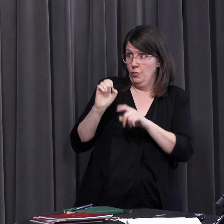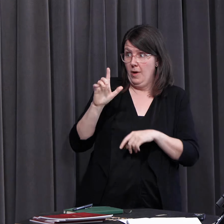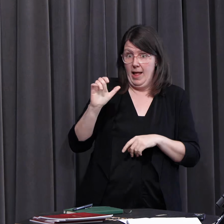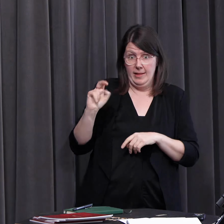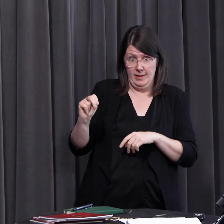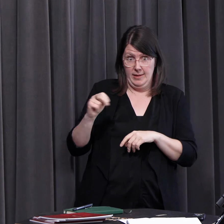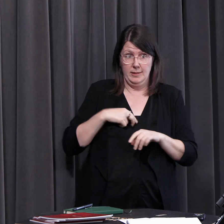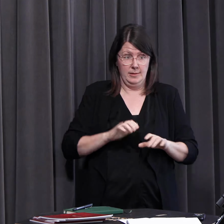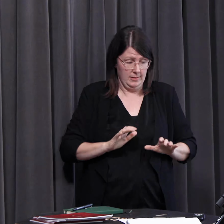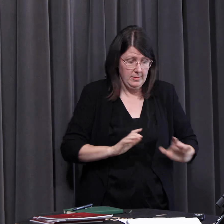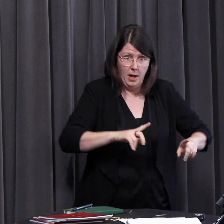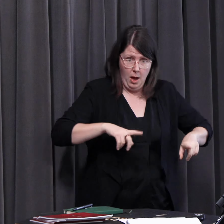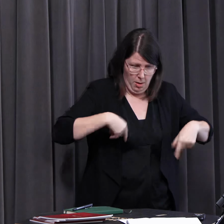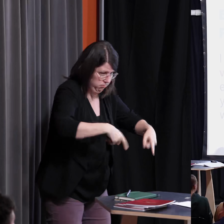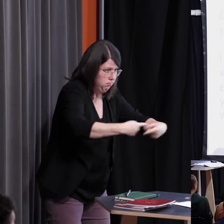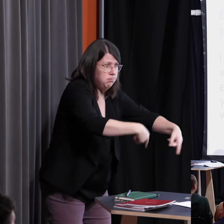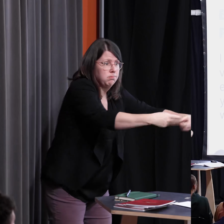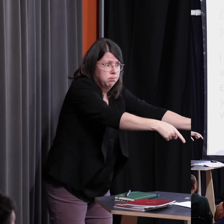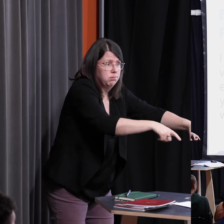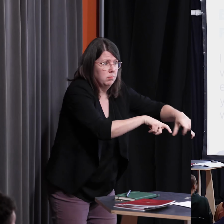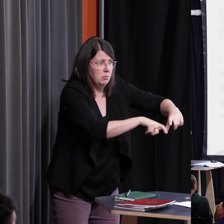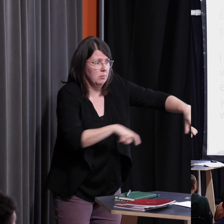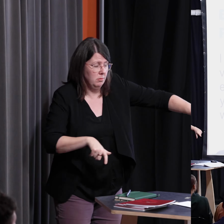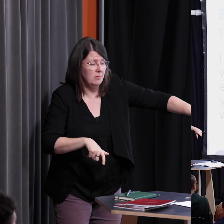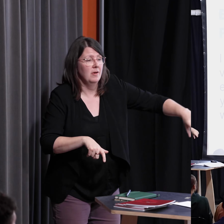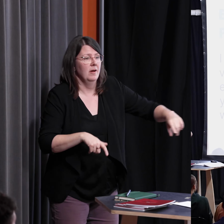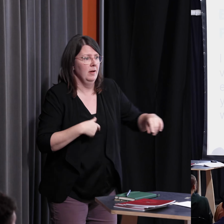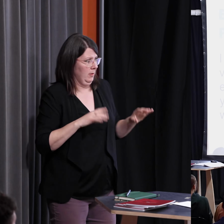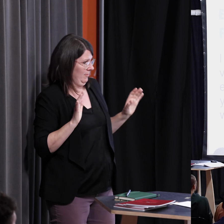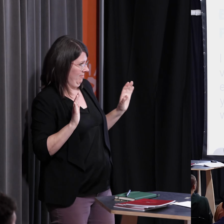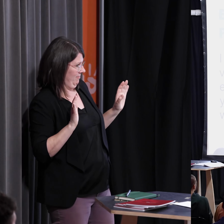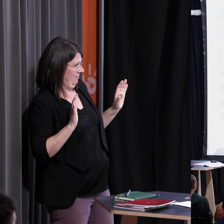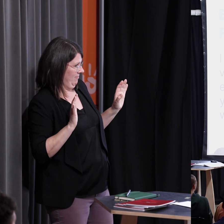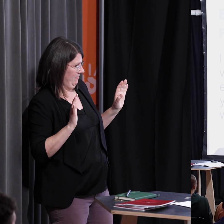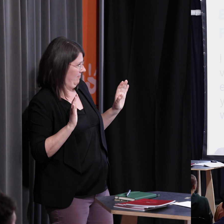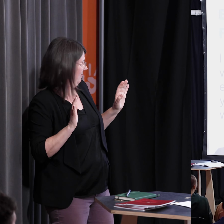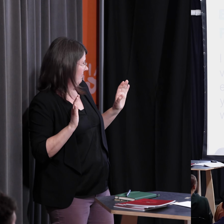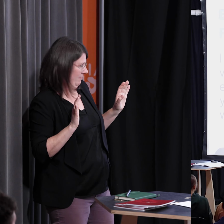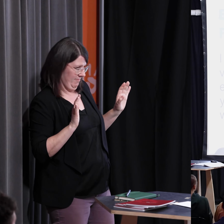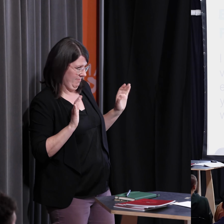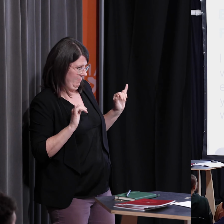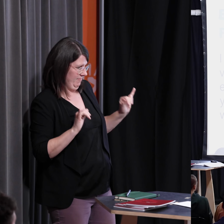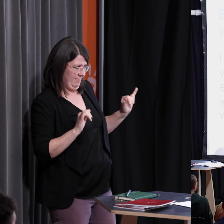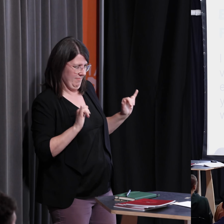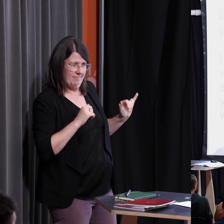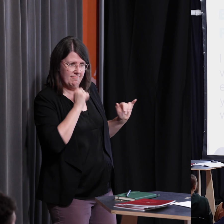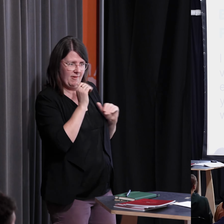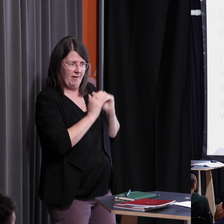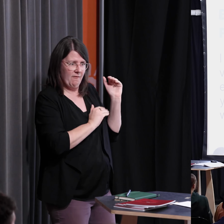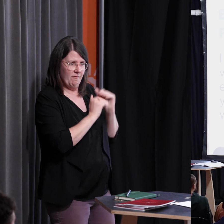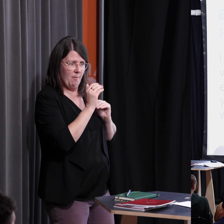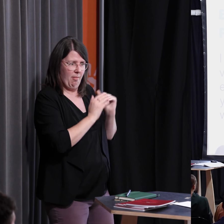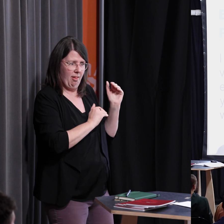I ain't touching that. Like, I'm not doing that. So it was really interesting to see how people also have comfort zones and you